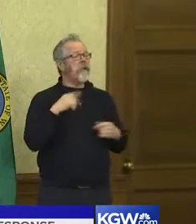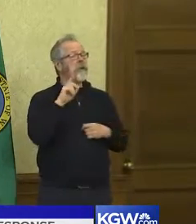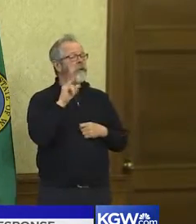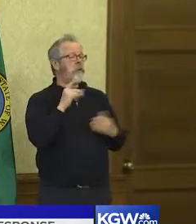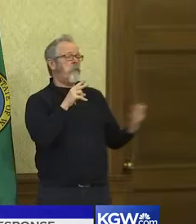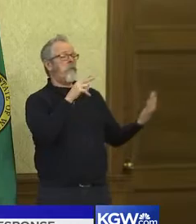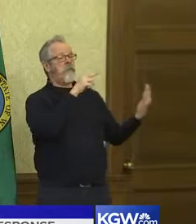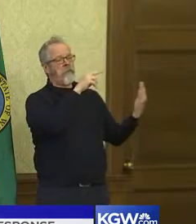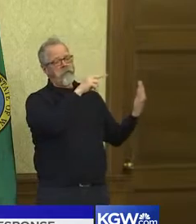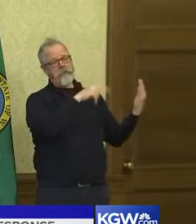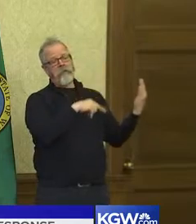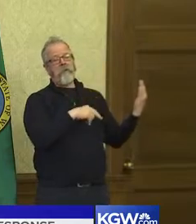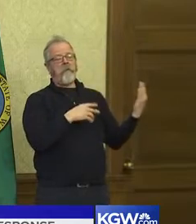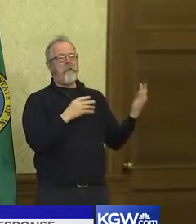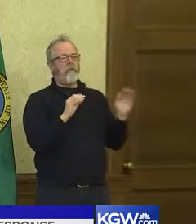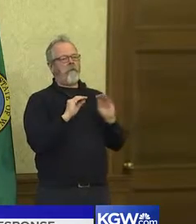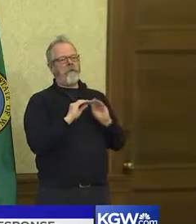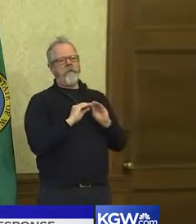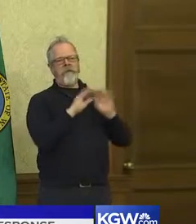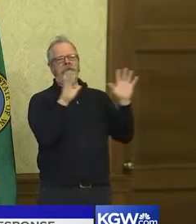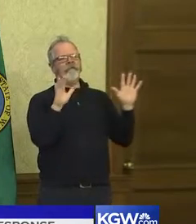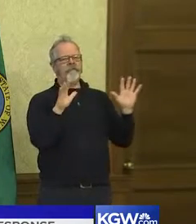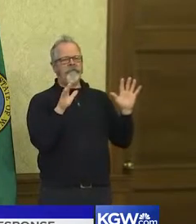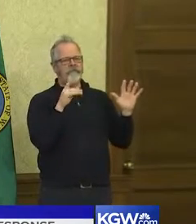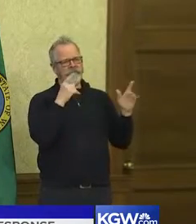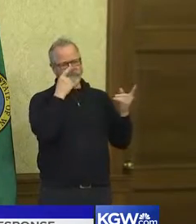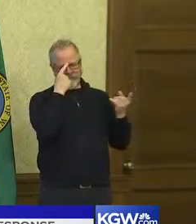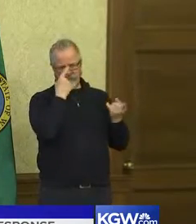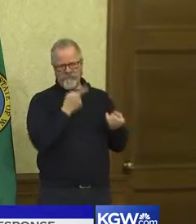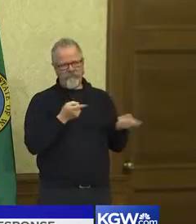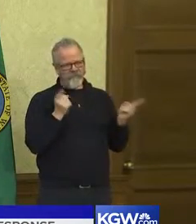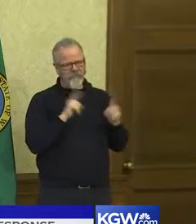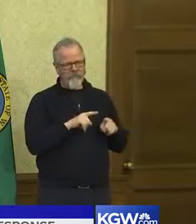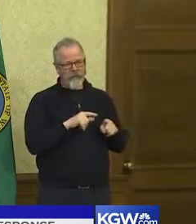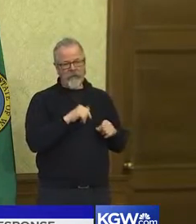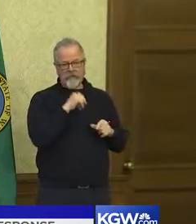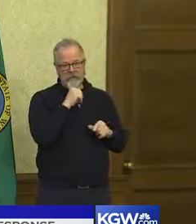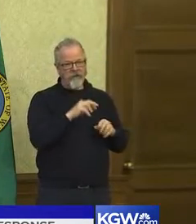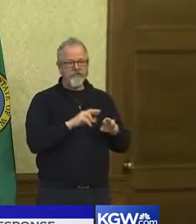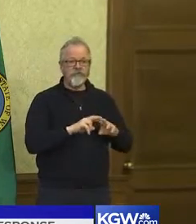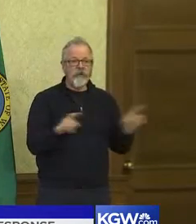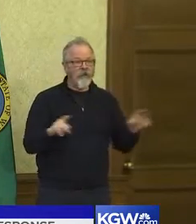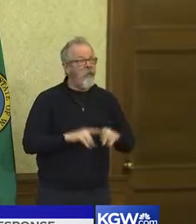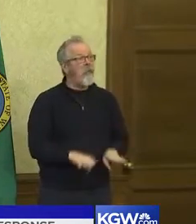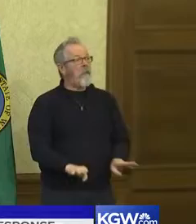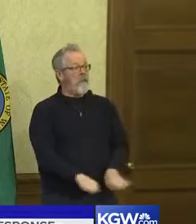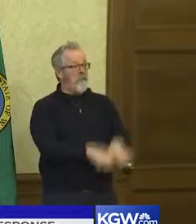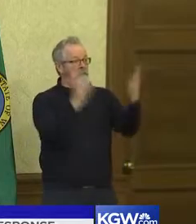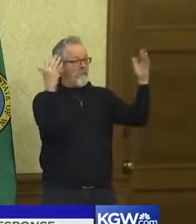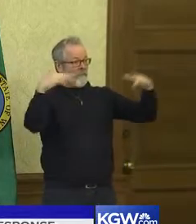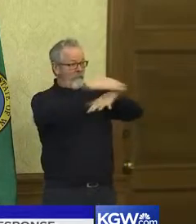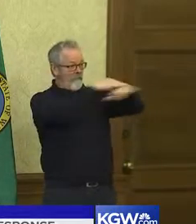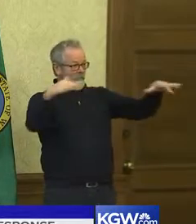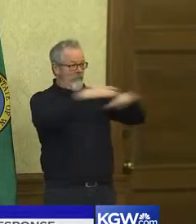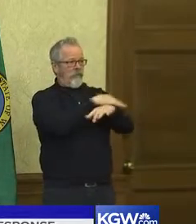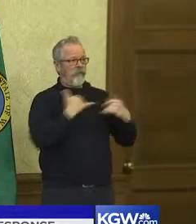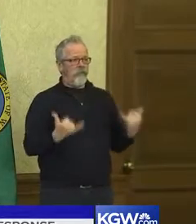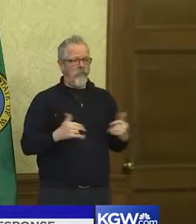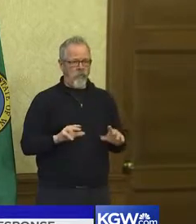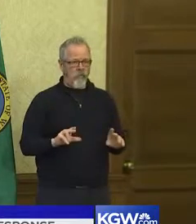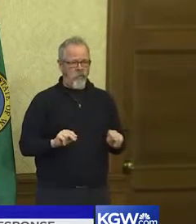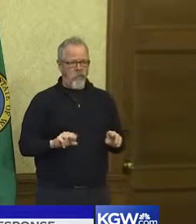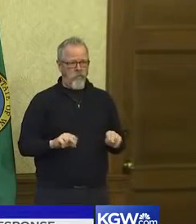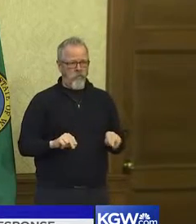today, because even under, they have things, they call them gates. You have to get to certain gates before you could take